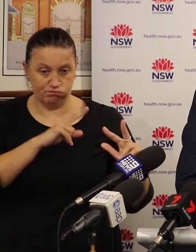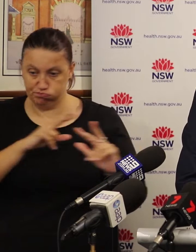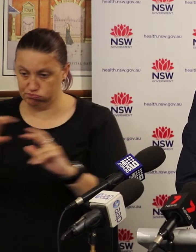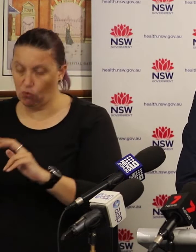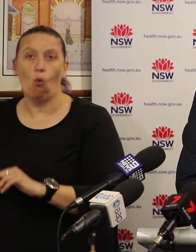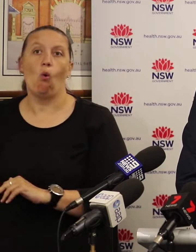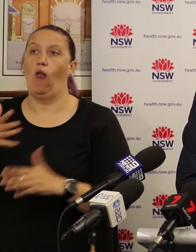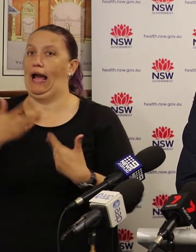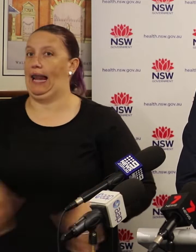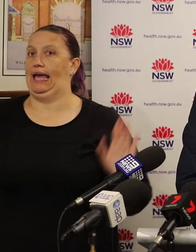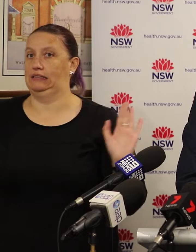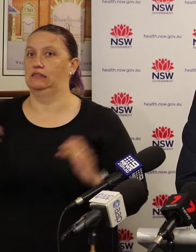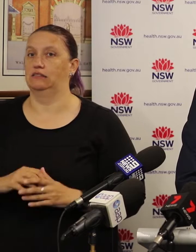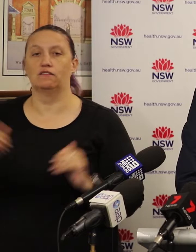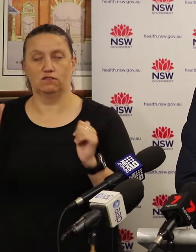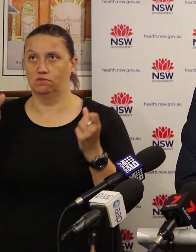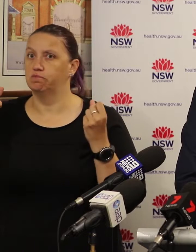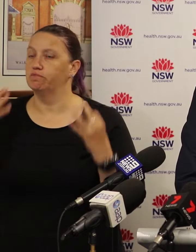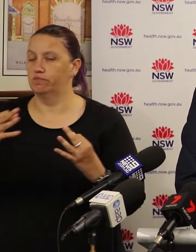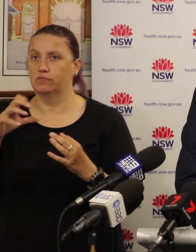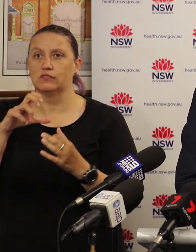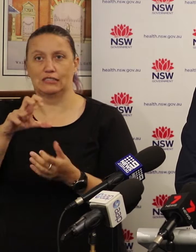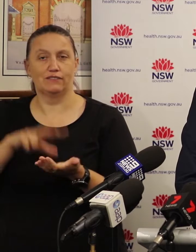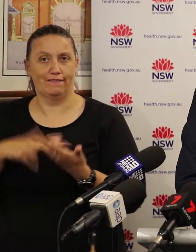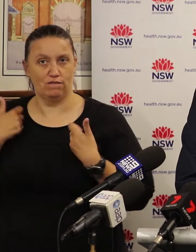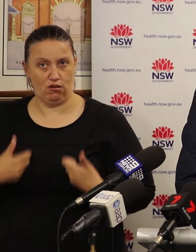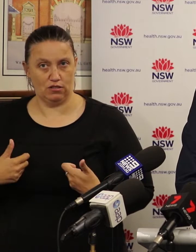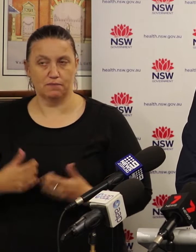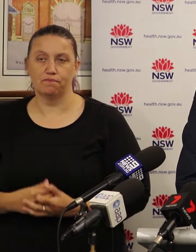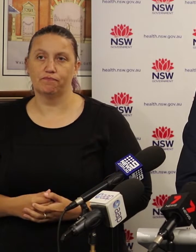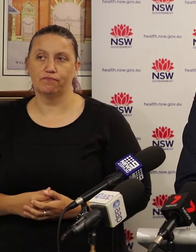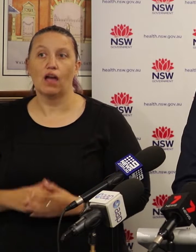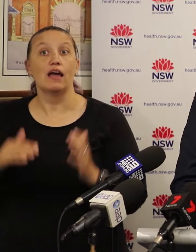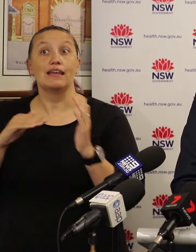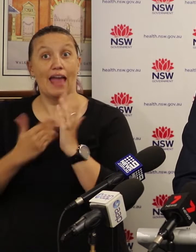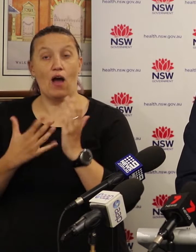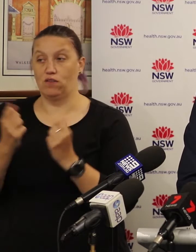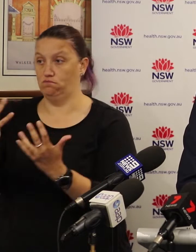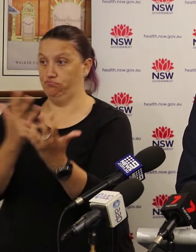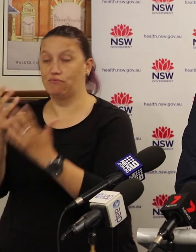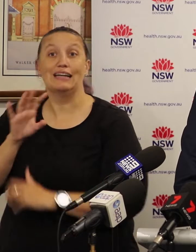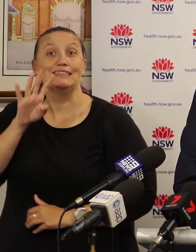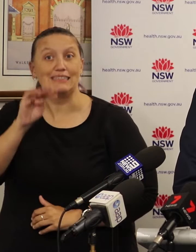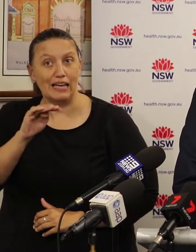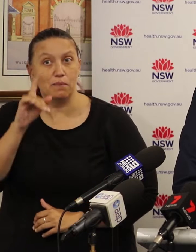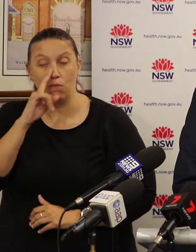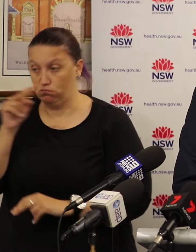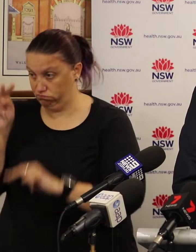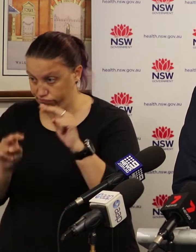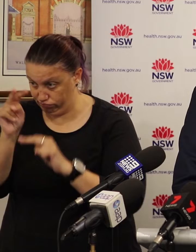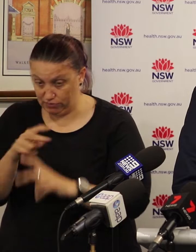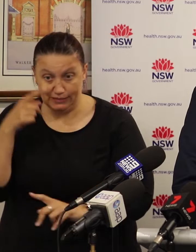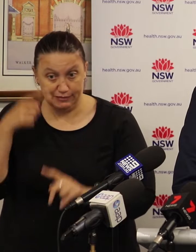had now another total of 10 people who have come forward and who have been given the clearance.